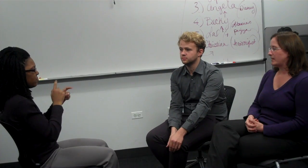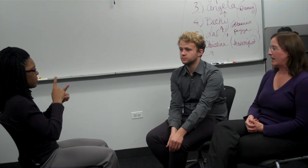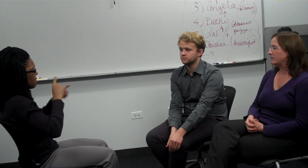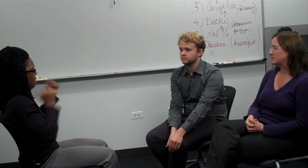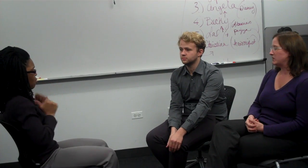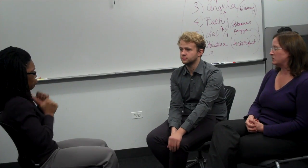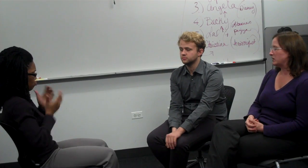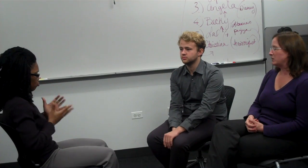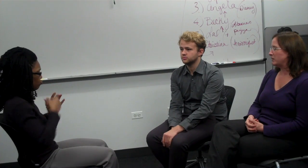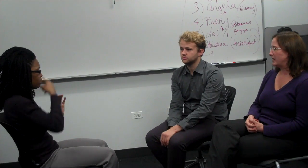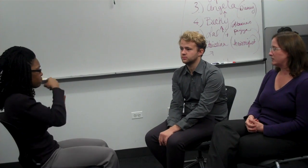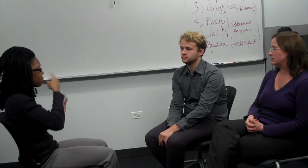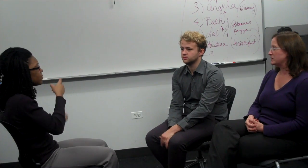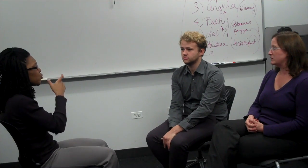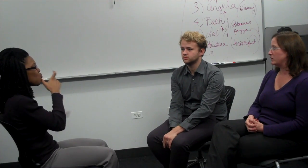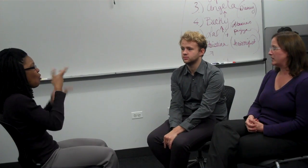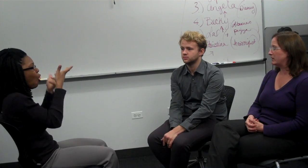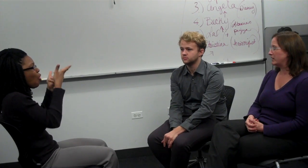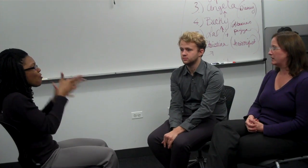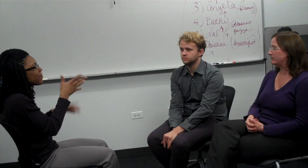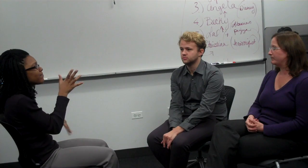I have experience working with actors who are hearing,